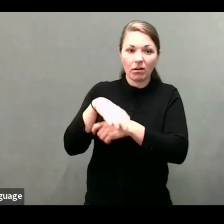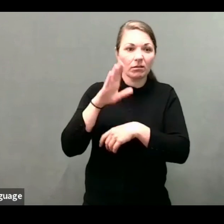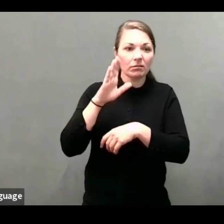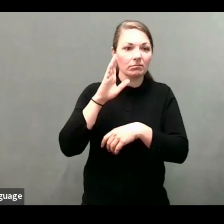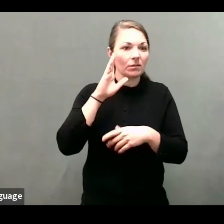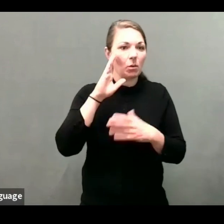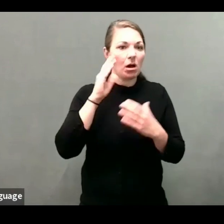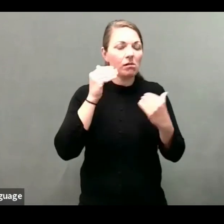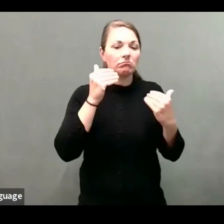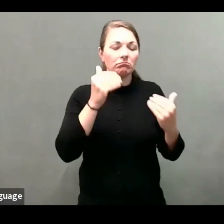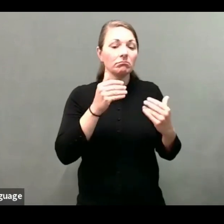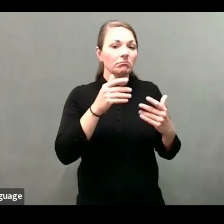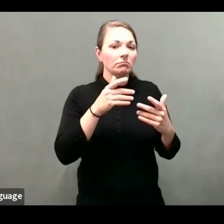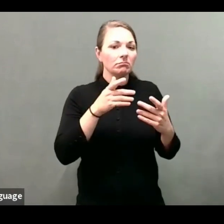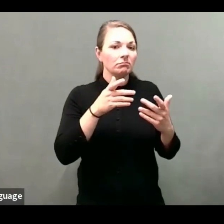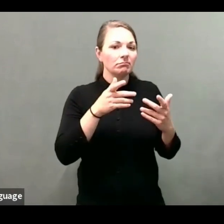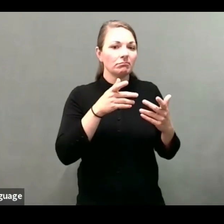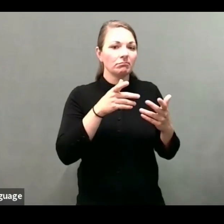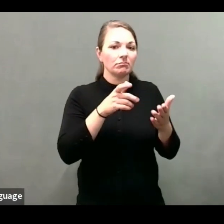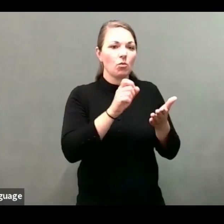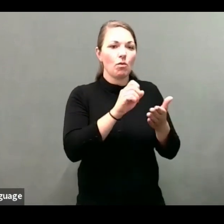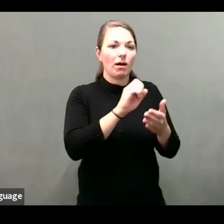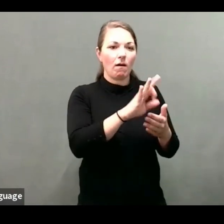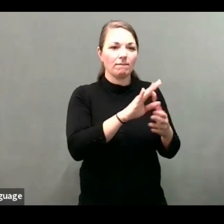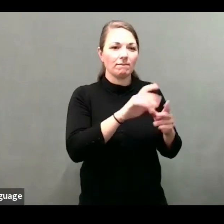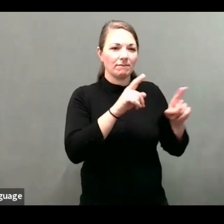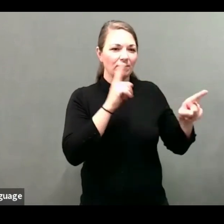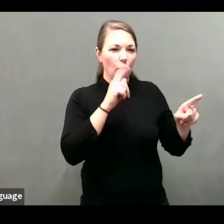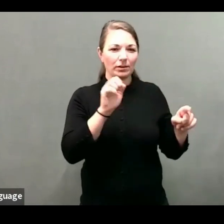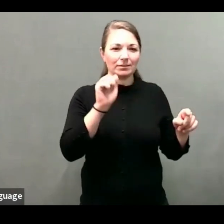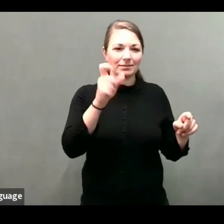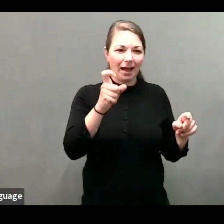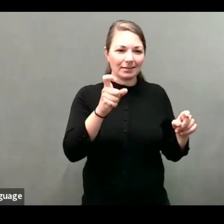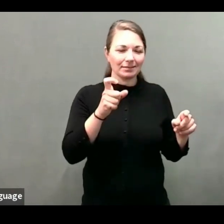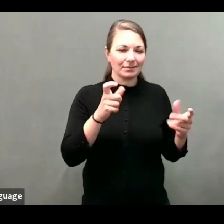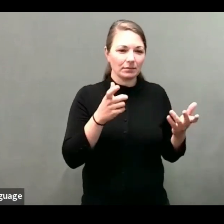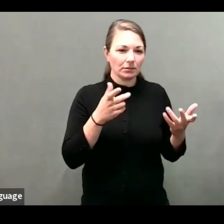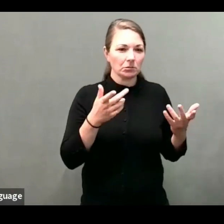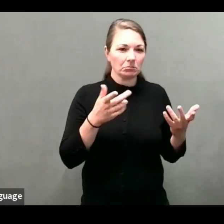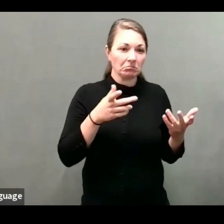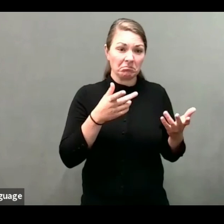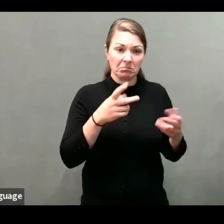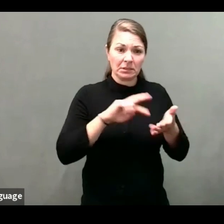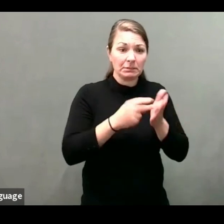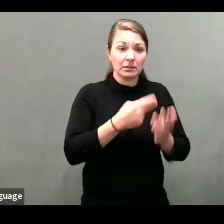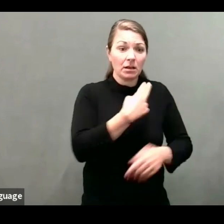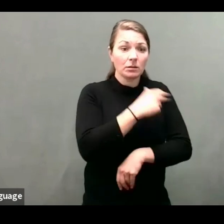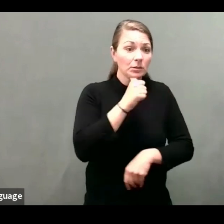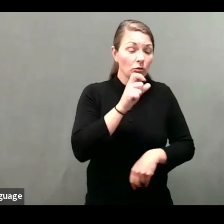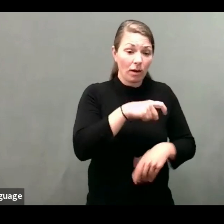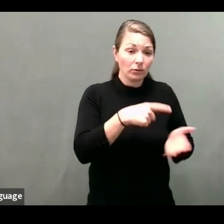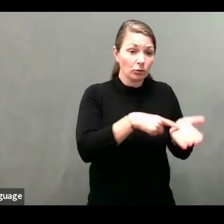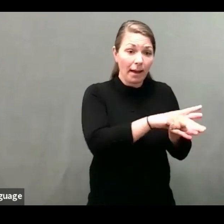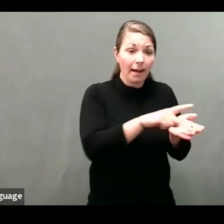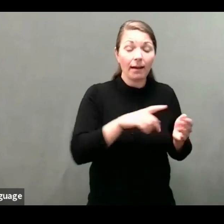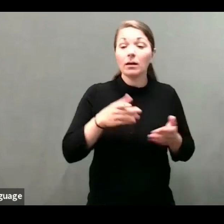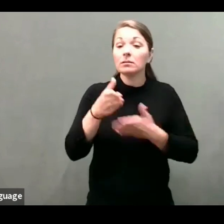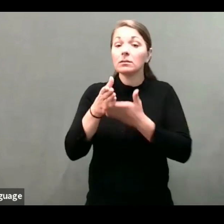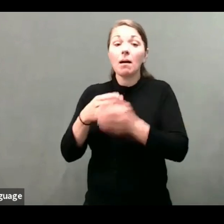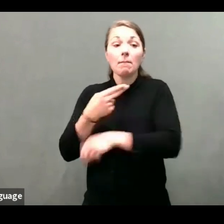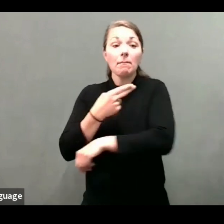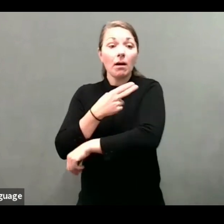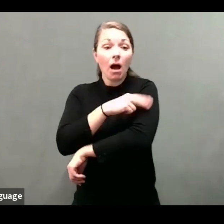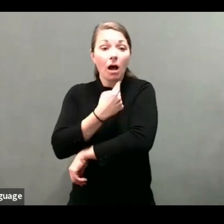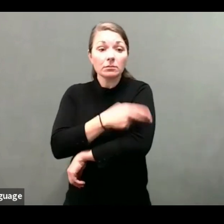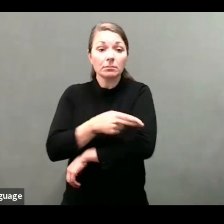by hospital. So some hospitals will work really hard to make sure that sexual assault patients see absolutely not